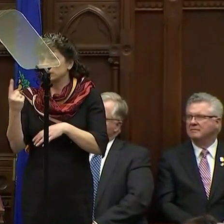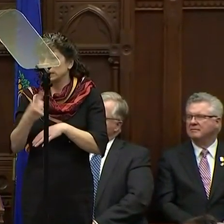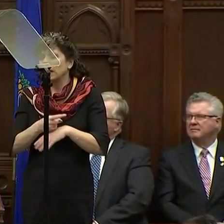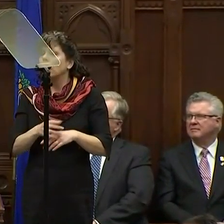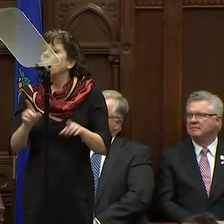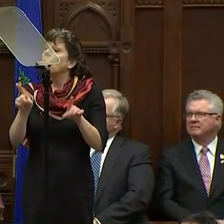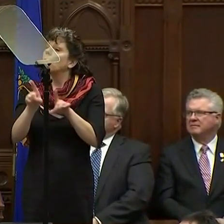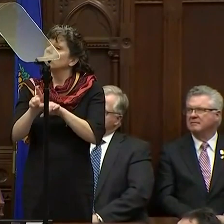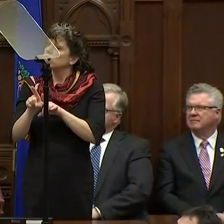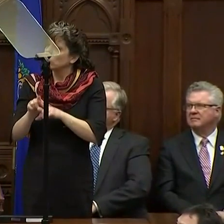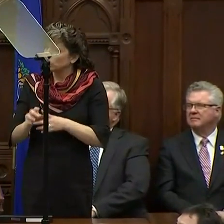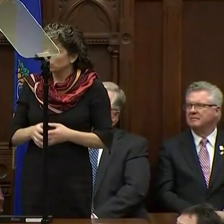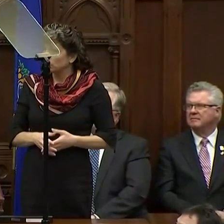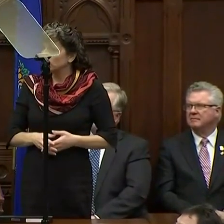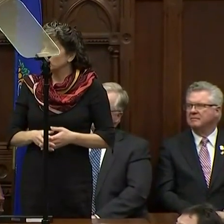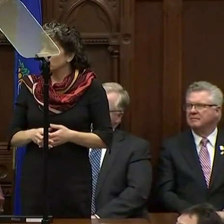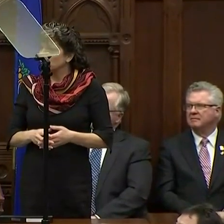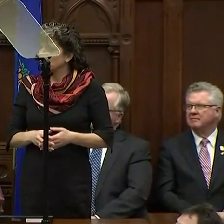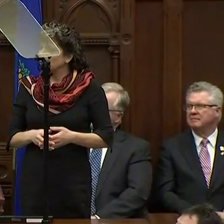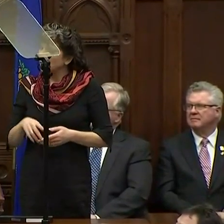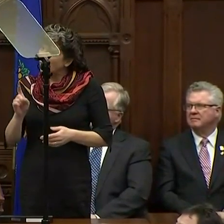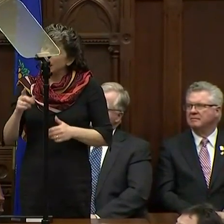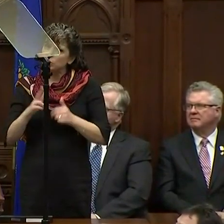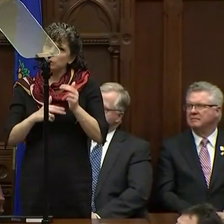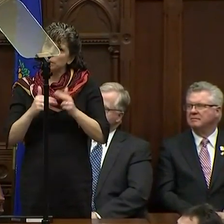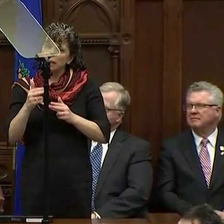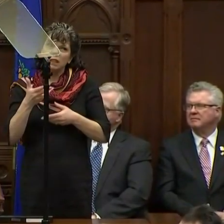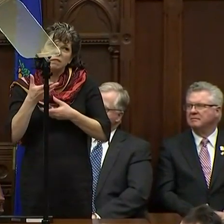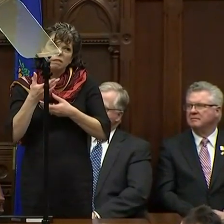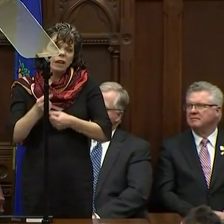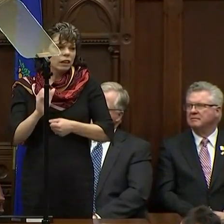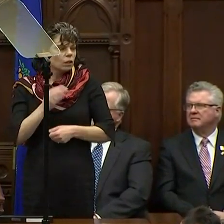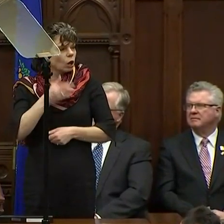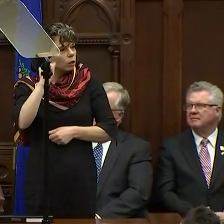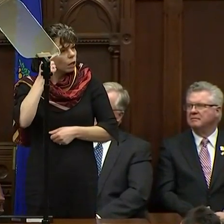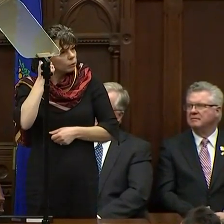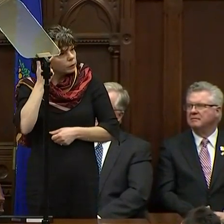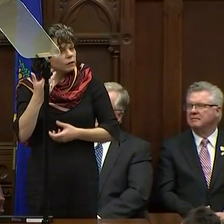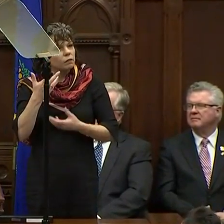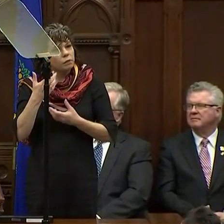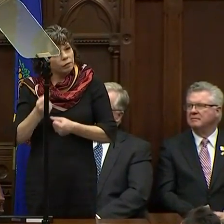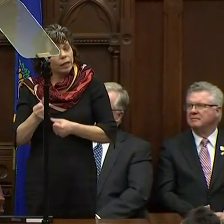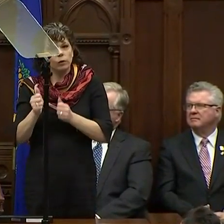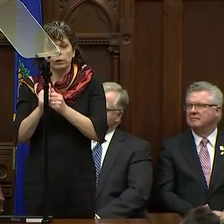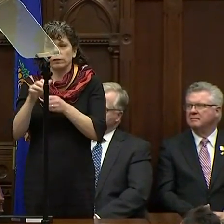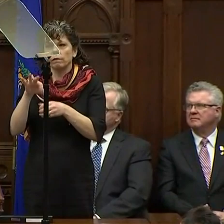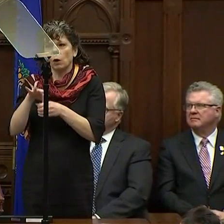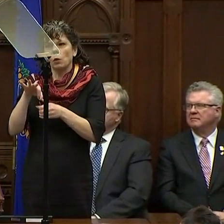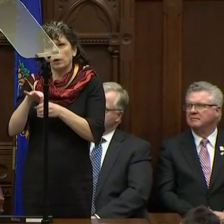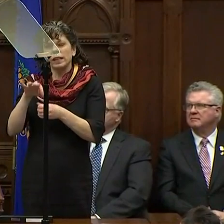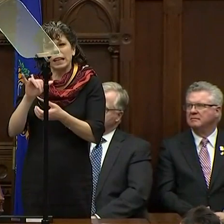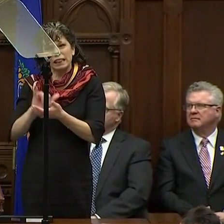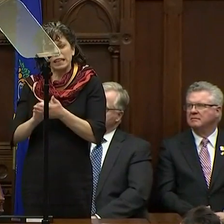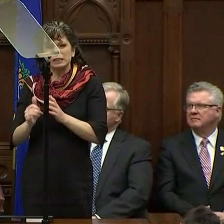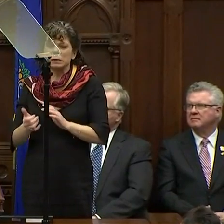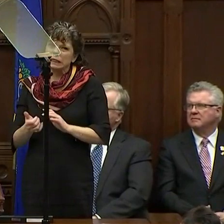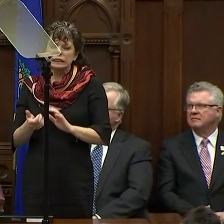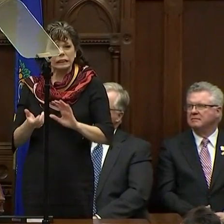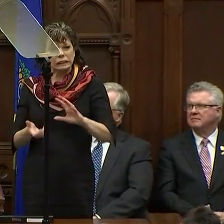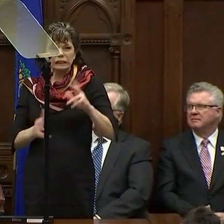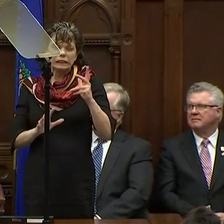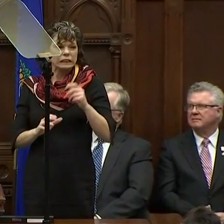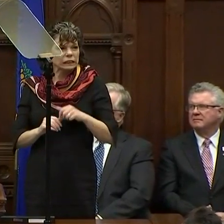it also, we've got to build faith in our government, faith in the integrity of voting. And that's been jeopardized. Boy, was it